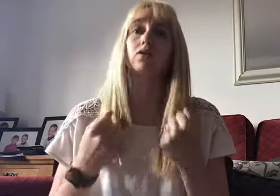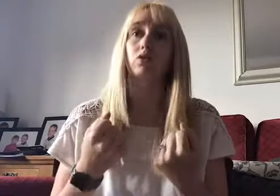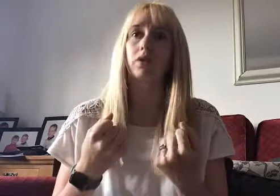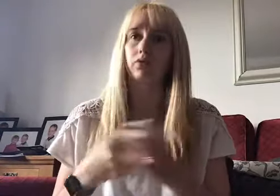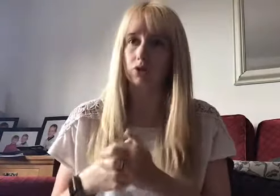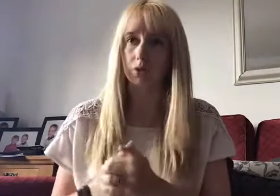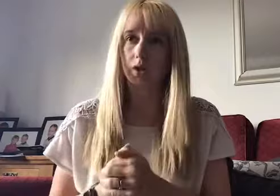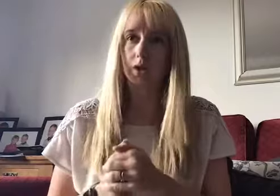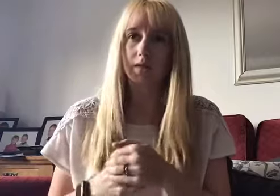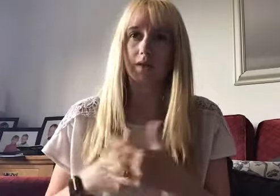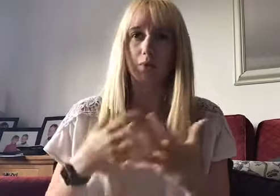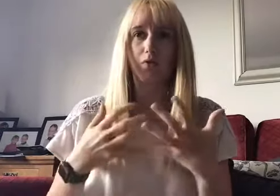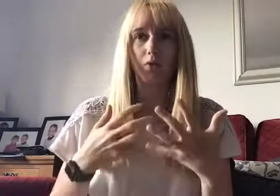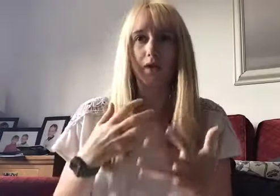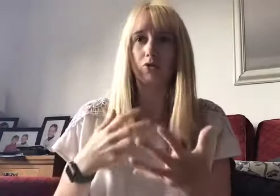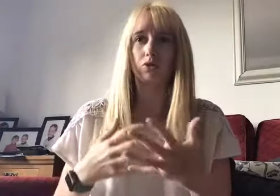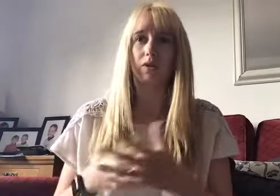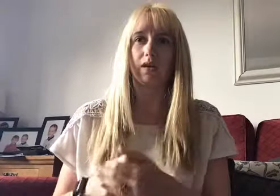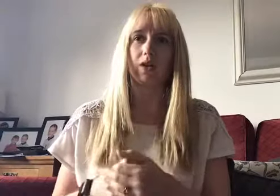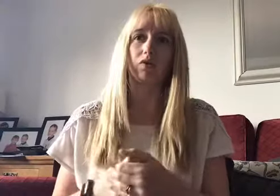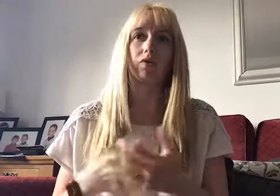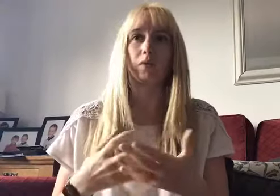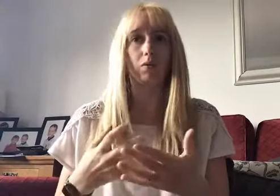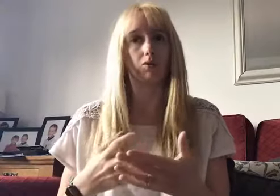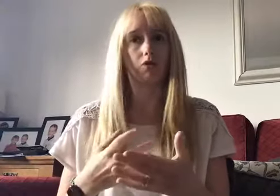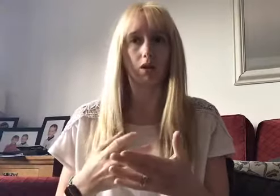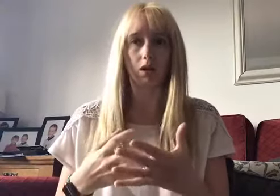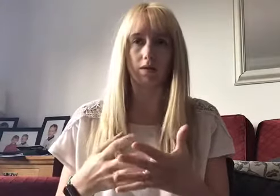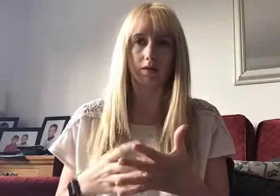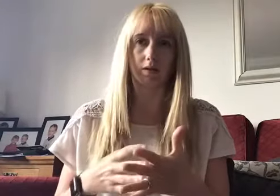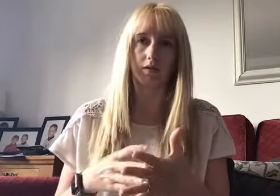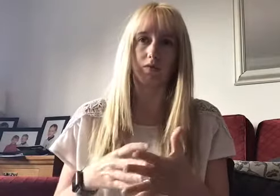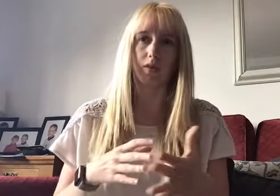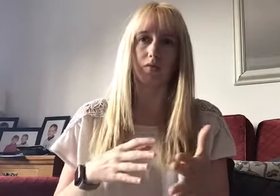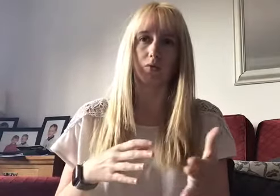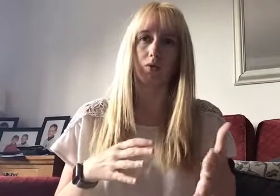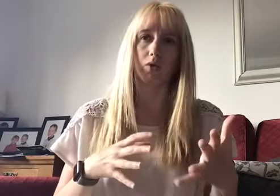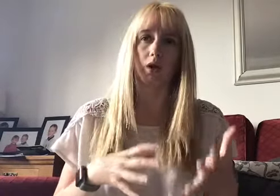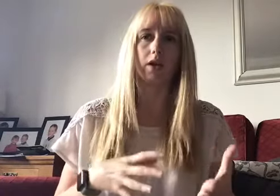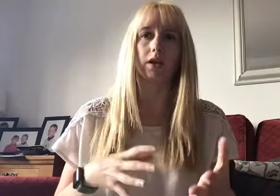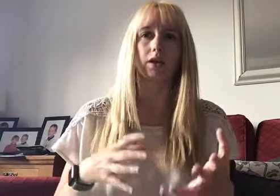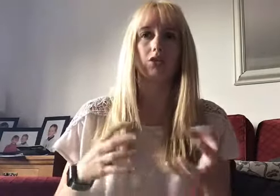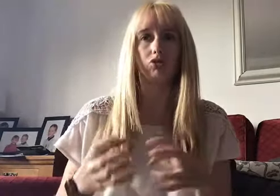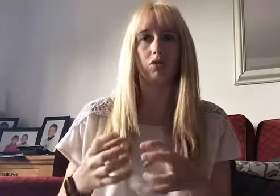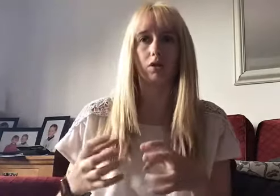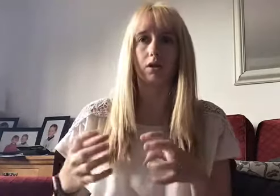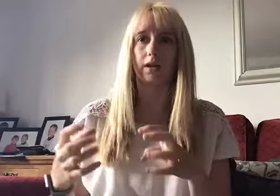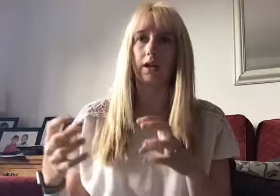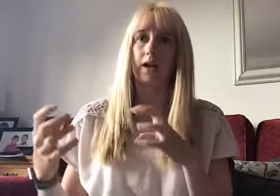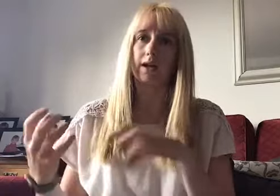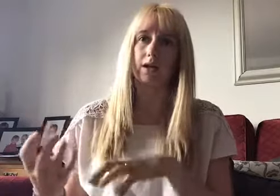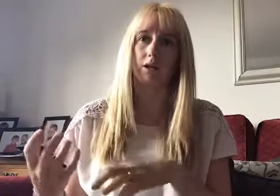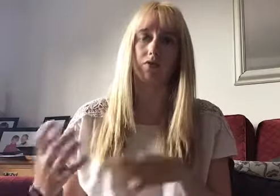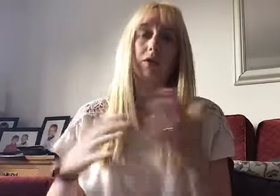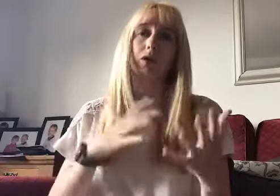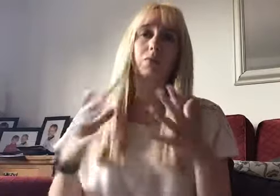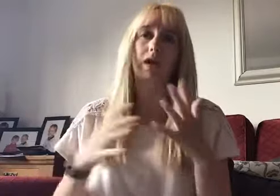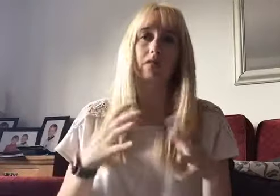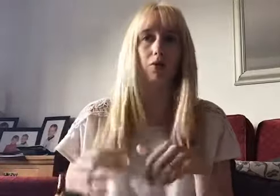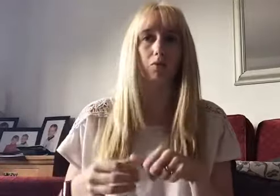love to do. So before we get on to anything else, obviously we want to know those signs first of all: like, don't like and love, and then we compare them up with